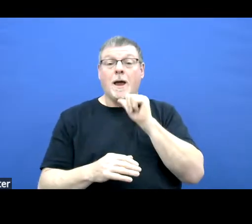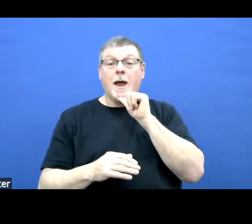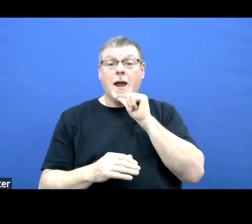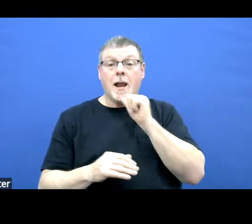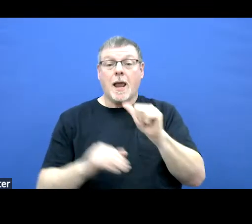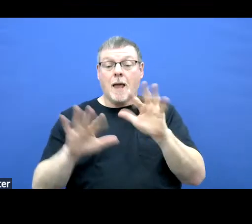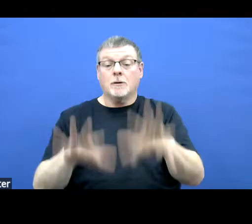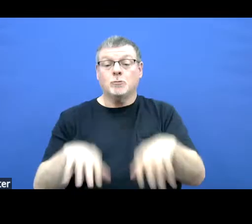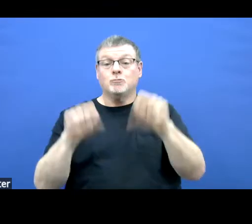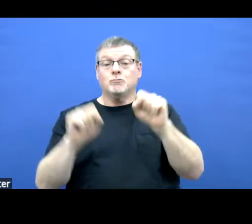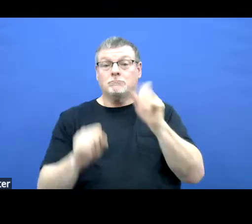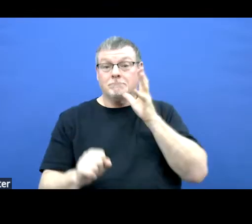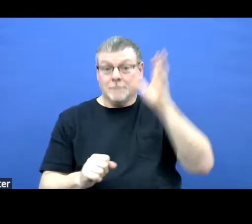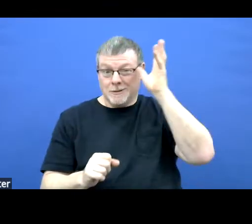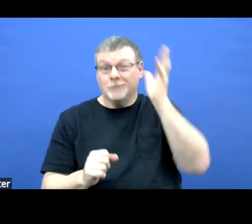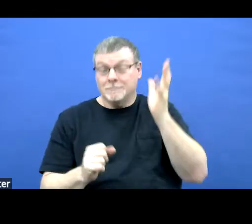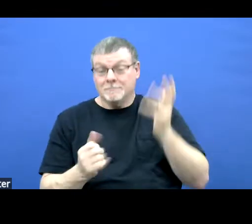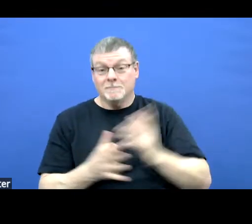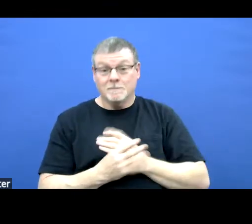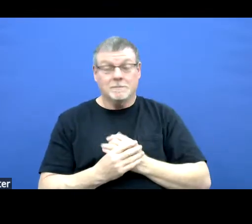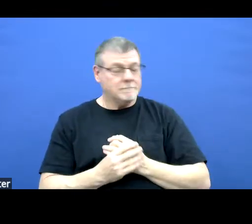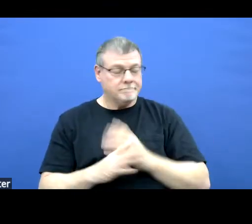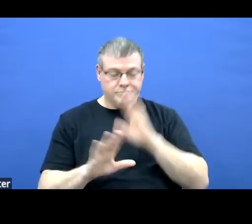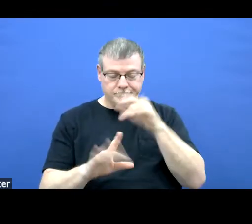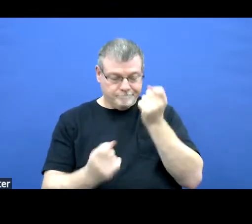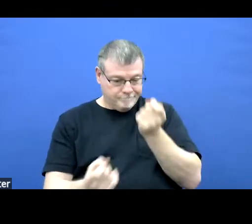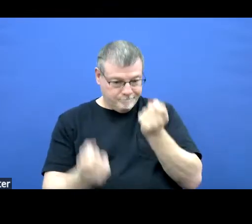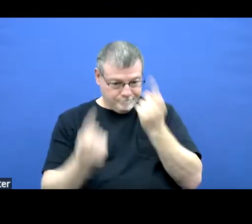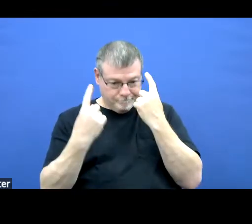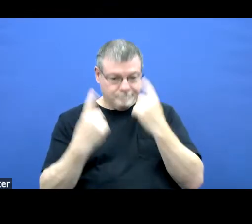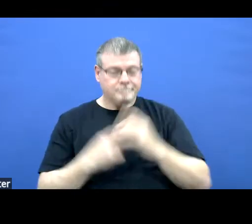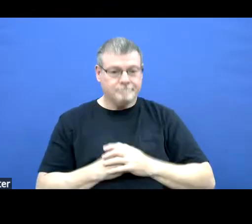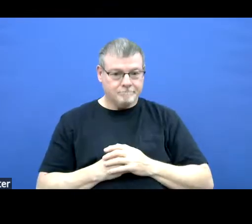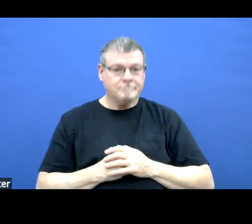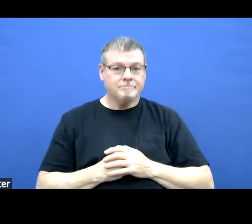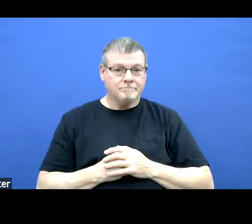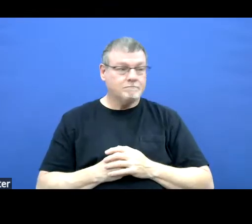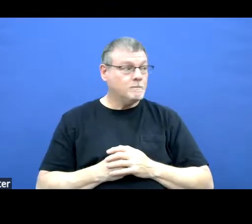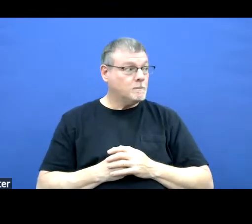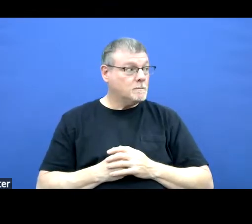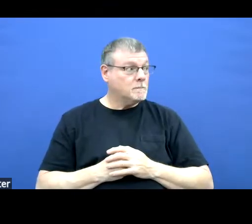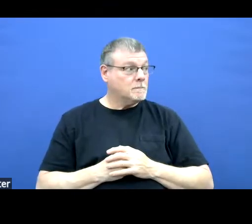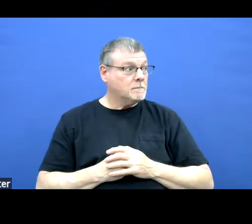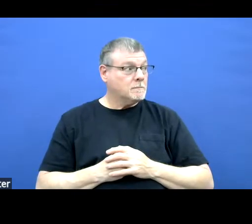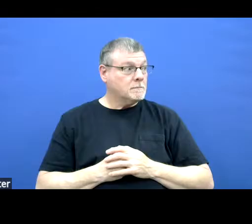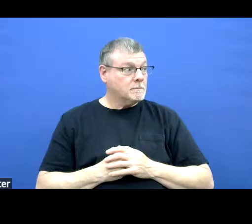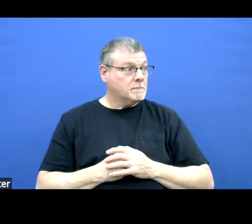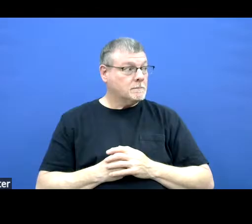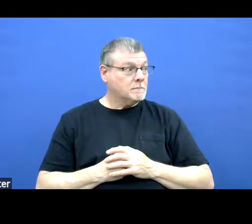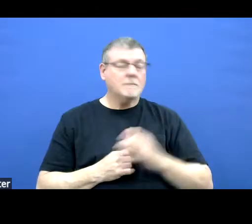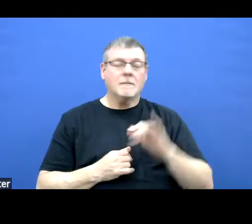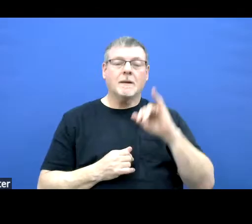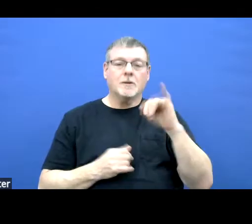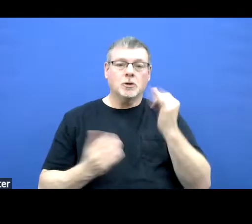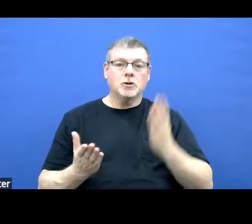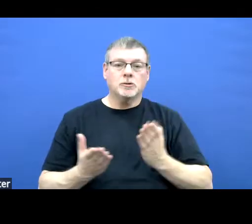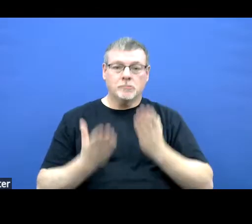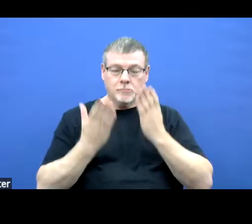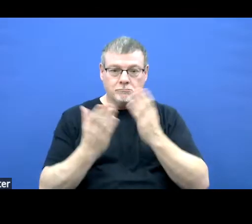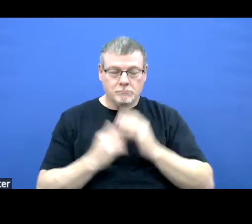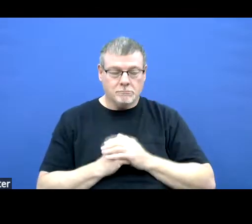parents. Right, yeah. Yeah, no, I appreciate that. Thank you. I just a suggestion as well